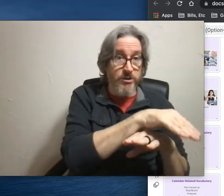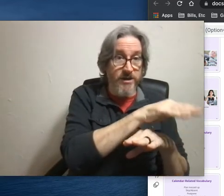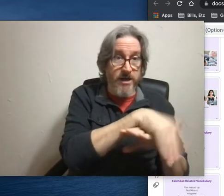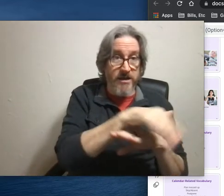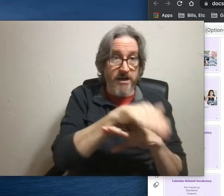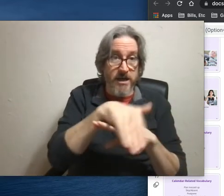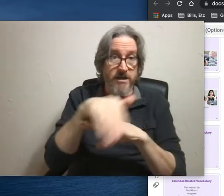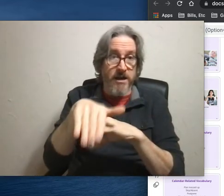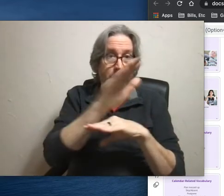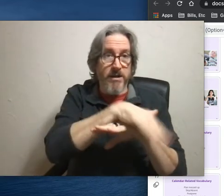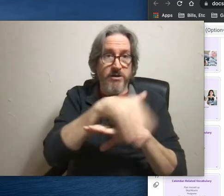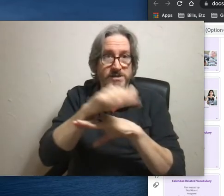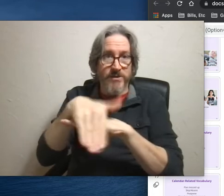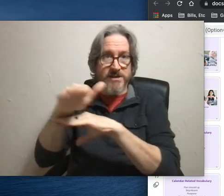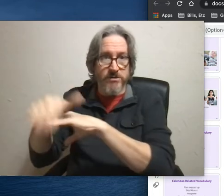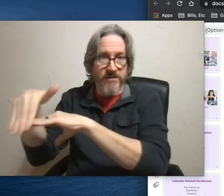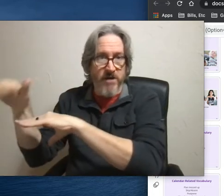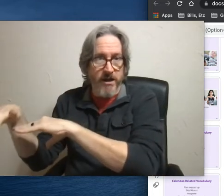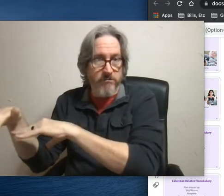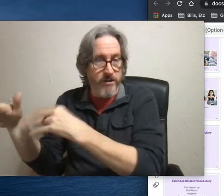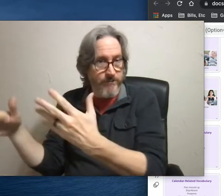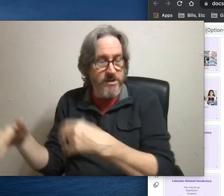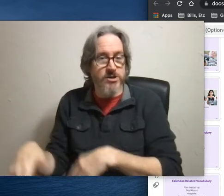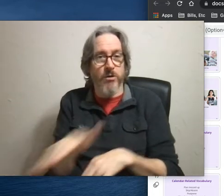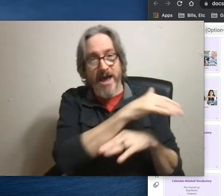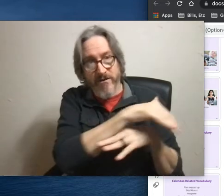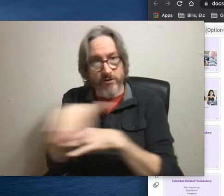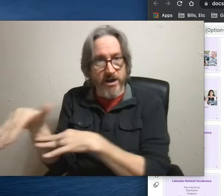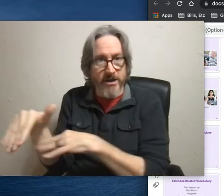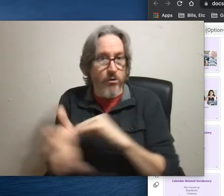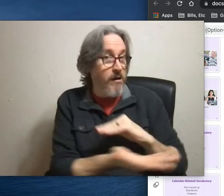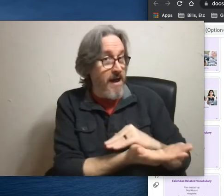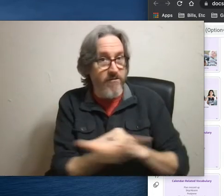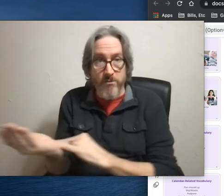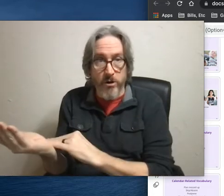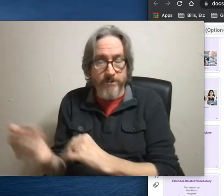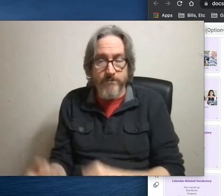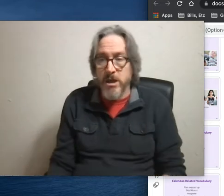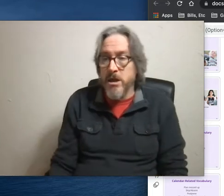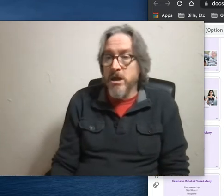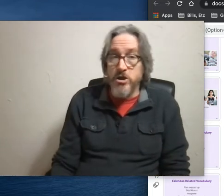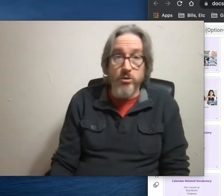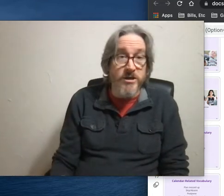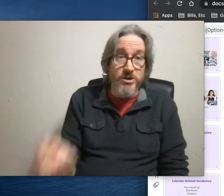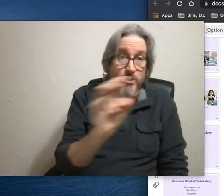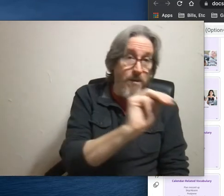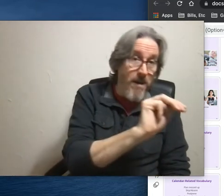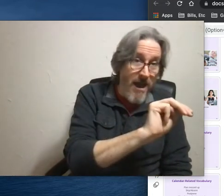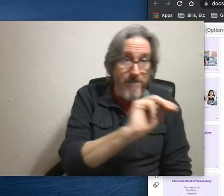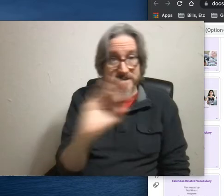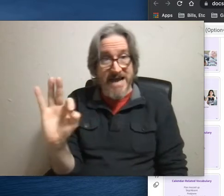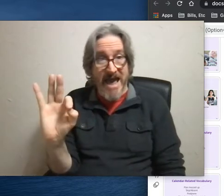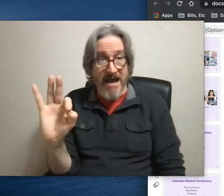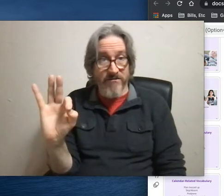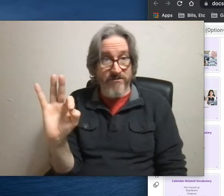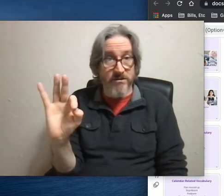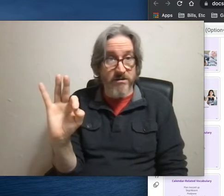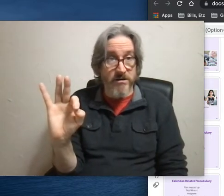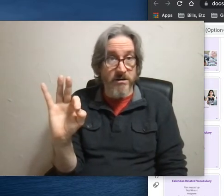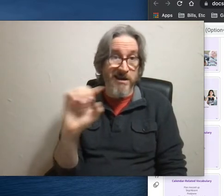really showing night, night, night, night, Monday, Tuesday, Wednesday, Thursday, Friday, right? So every night or every morning, you can do M to